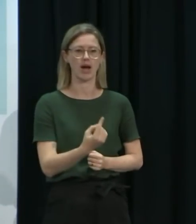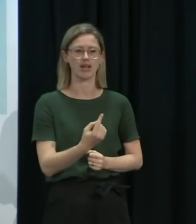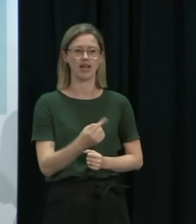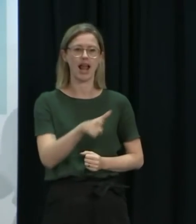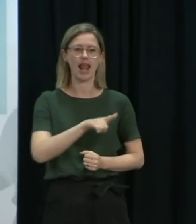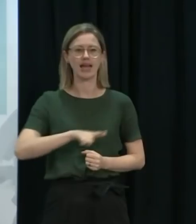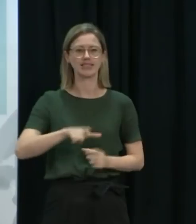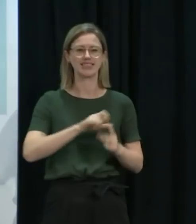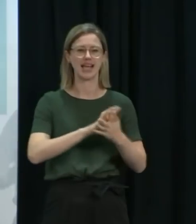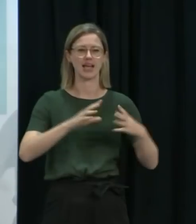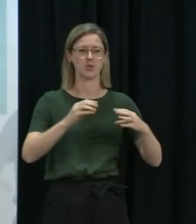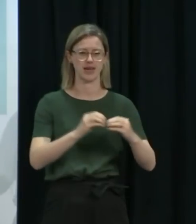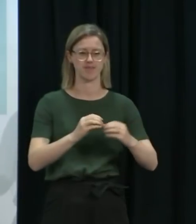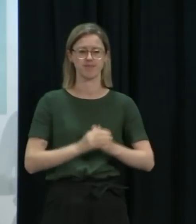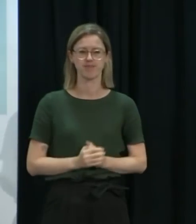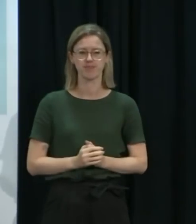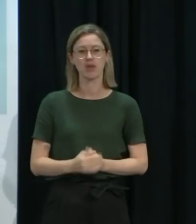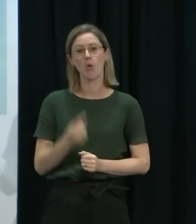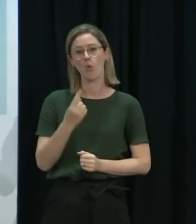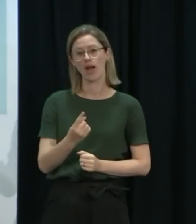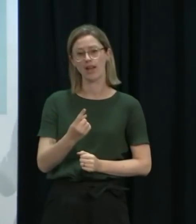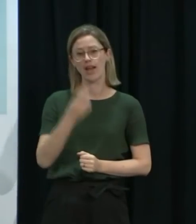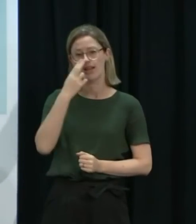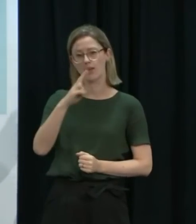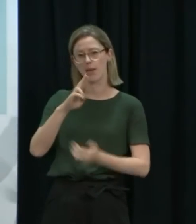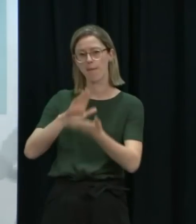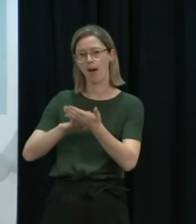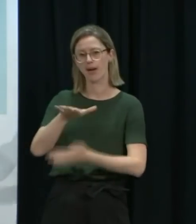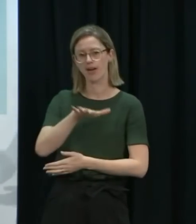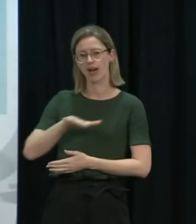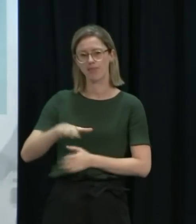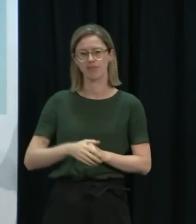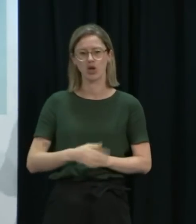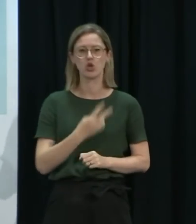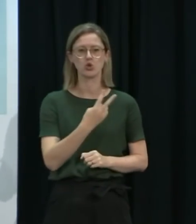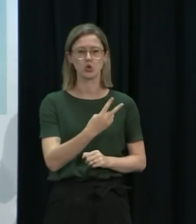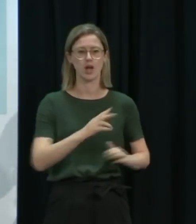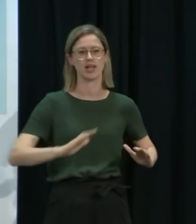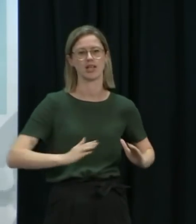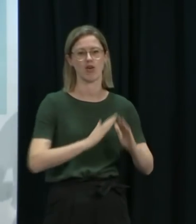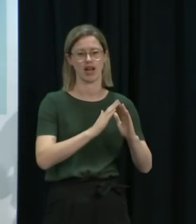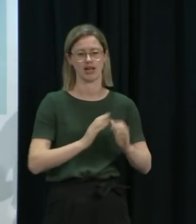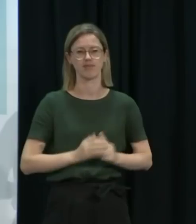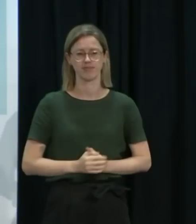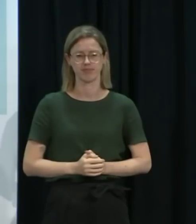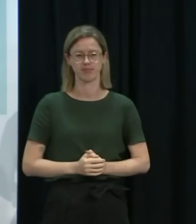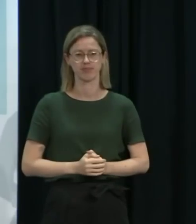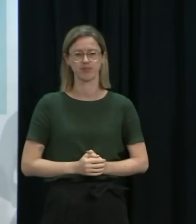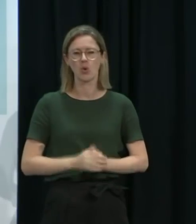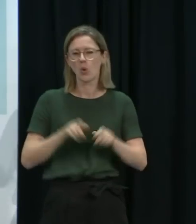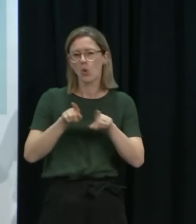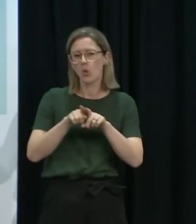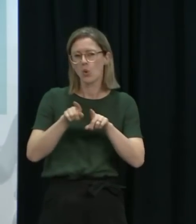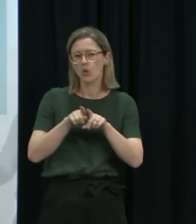in Lakes DHB, 1 in Nelson Marlborough, and 2 are in Taranaki. We are